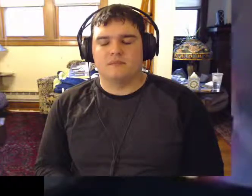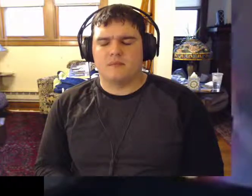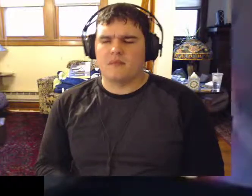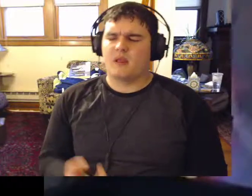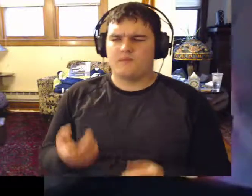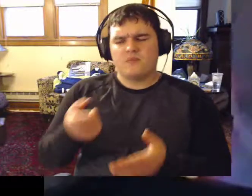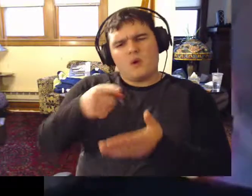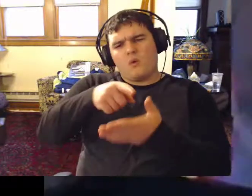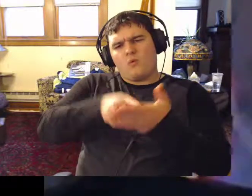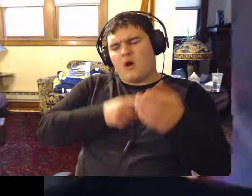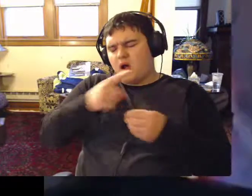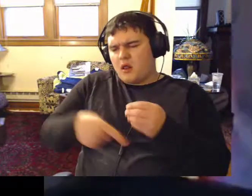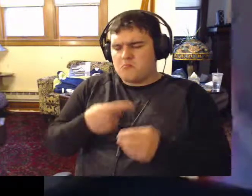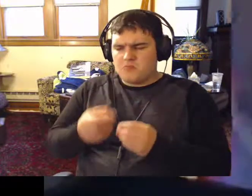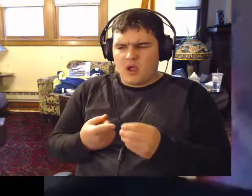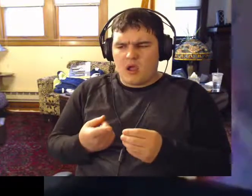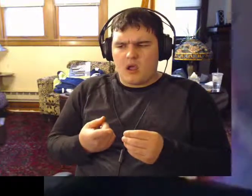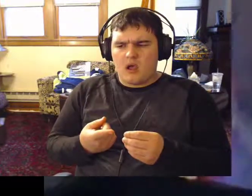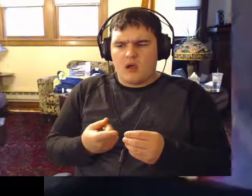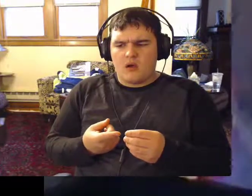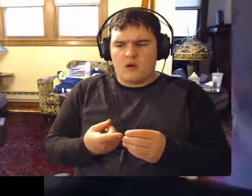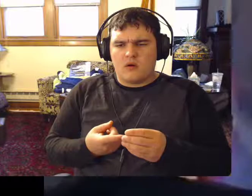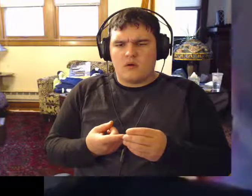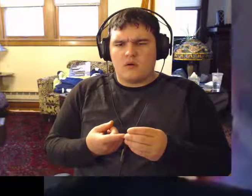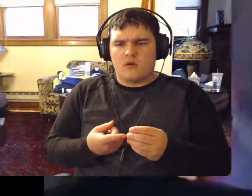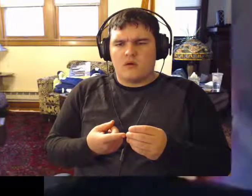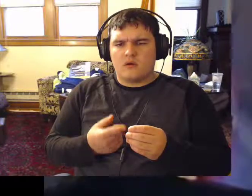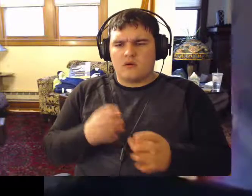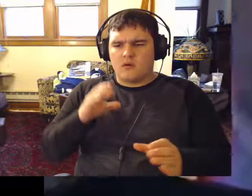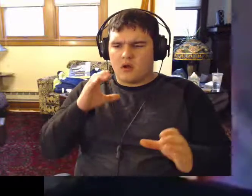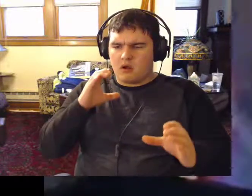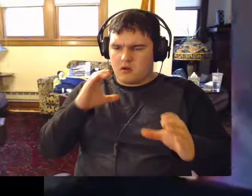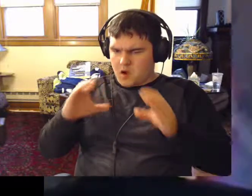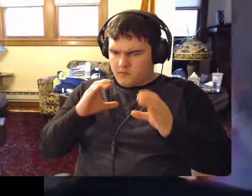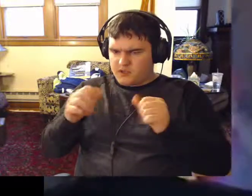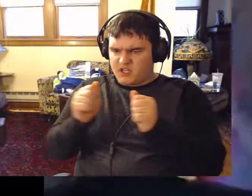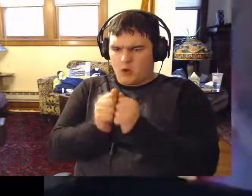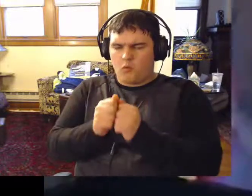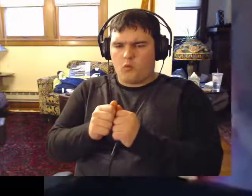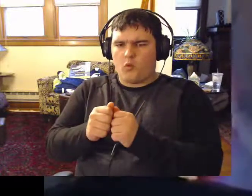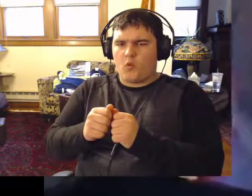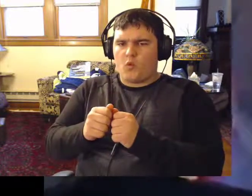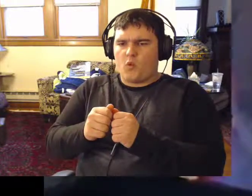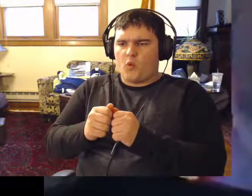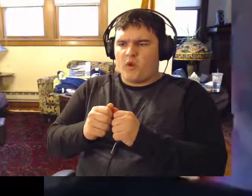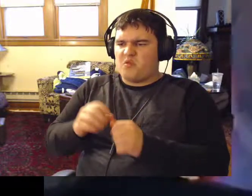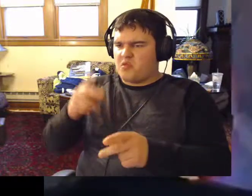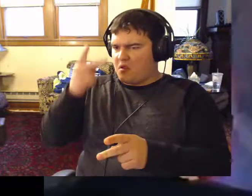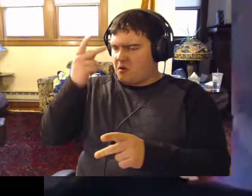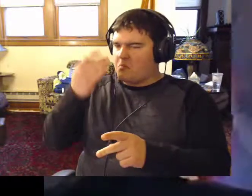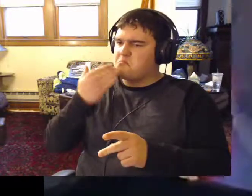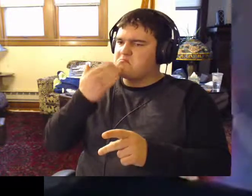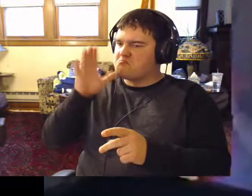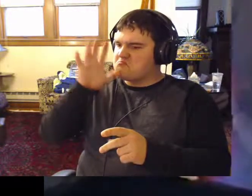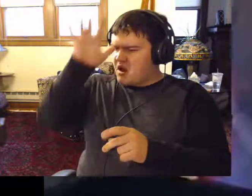What about conferencing with the parents? How do you feel you could approach